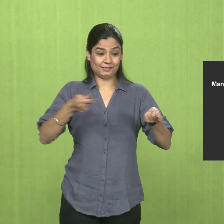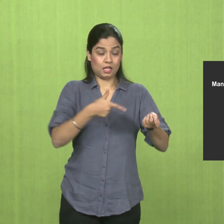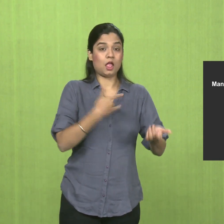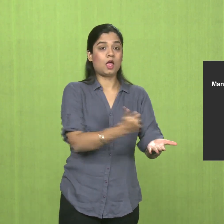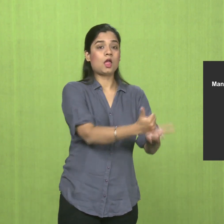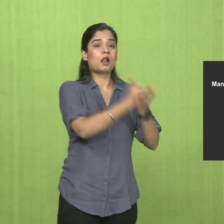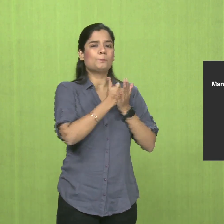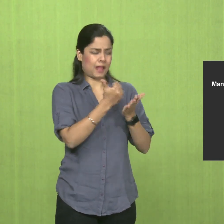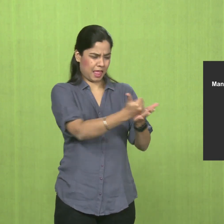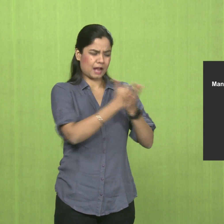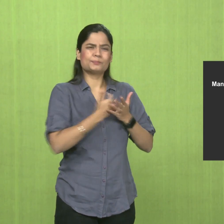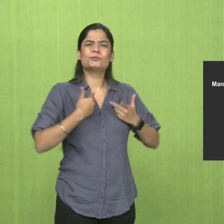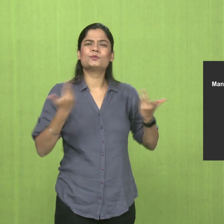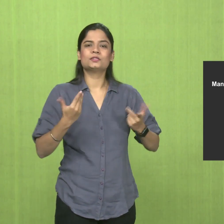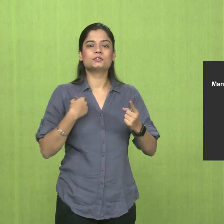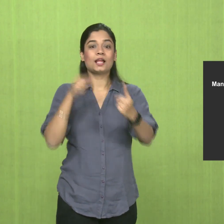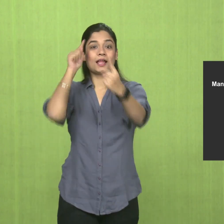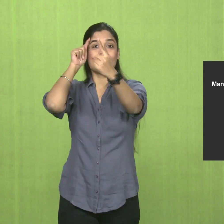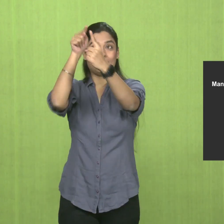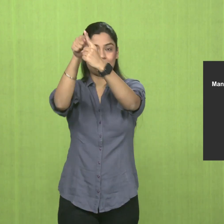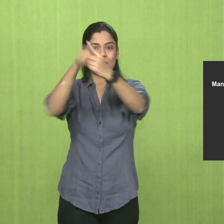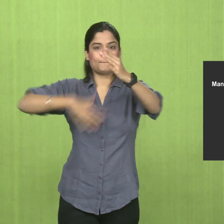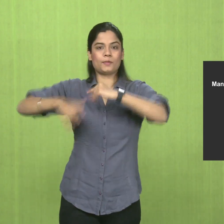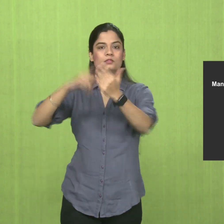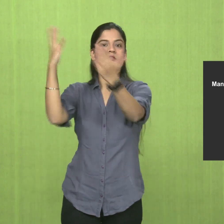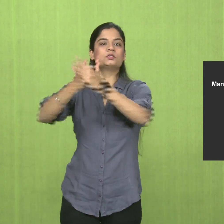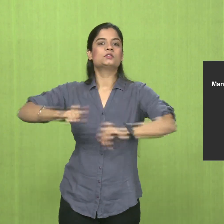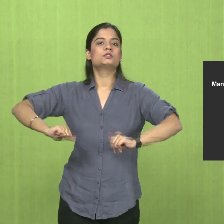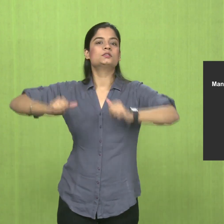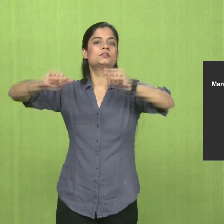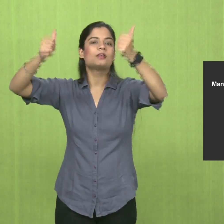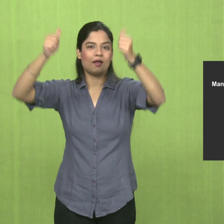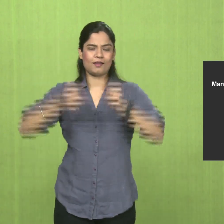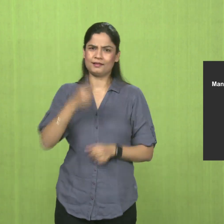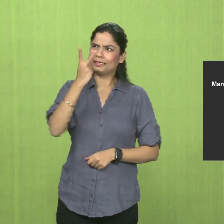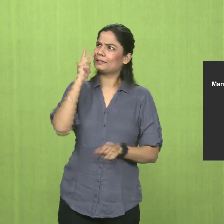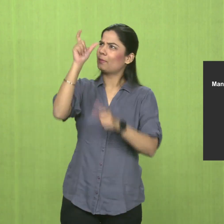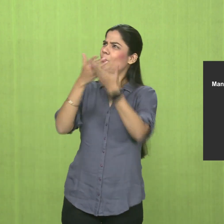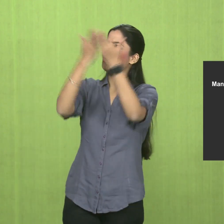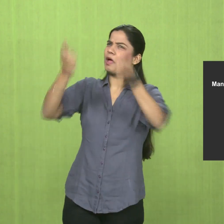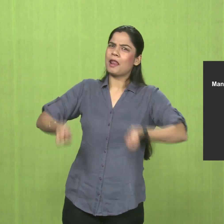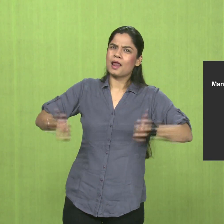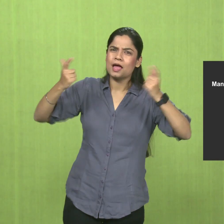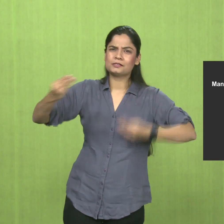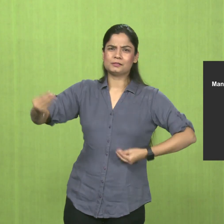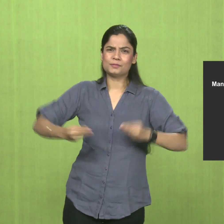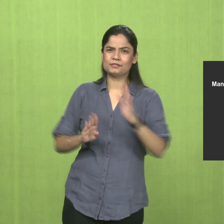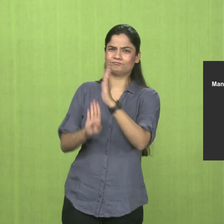Management, it helps you in what? One, reaching our goal. It helps in reaching our goal. You see so